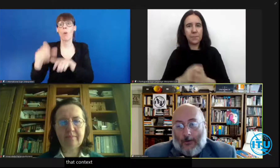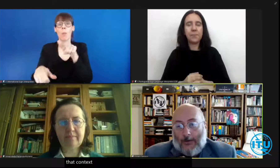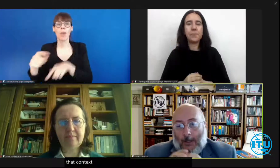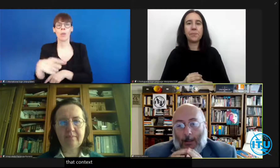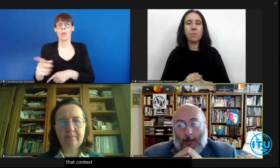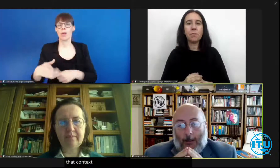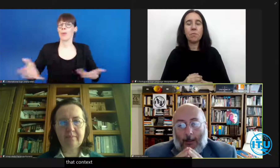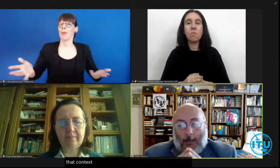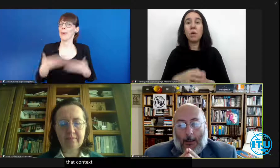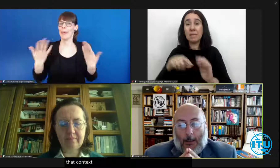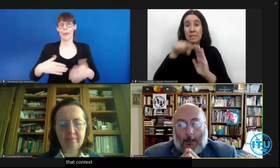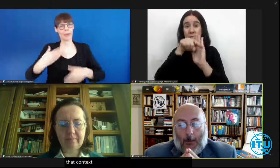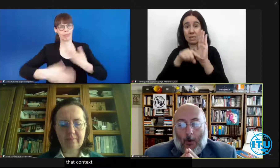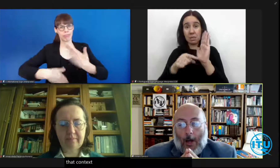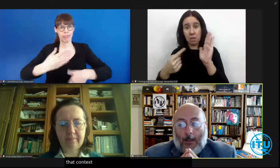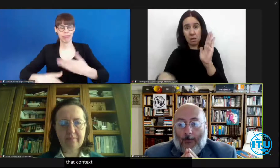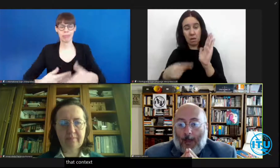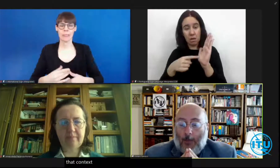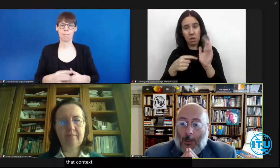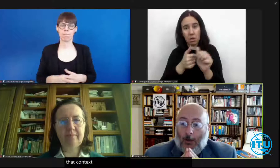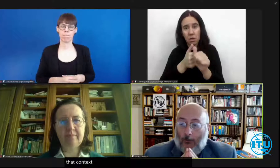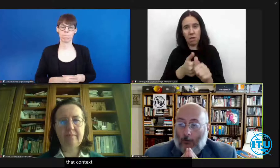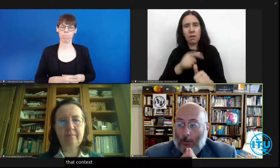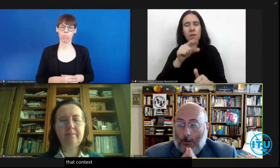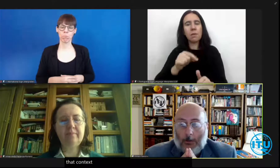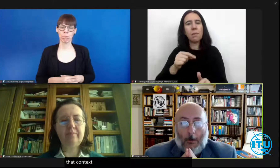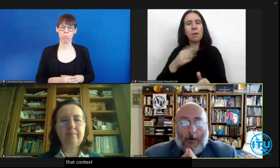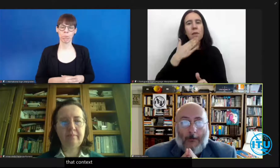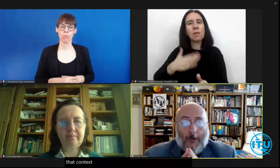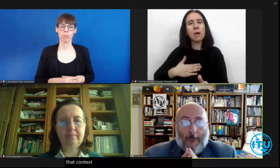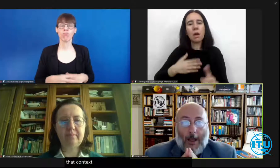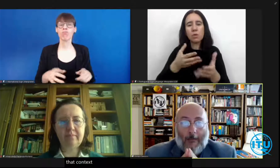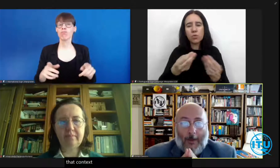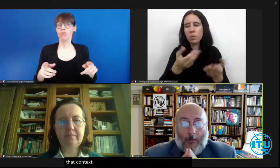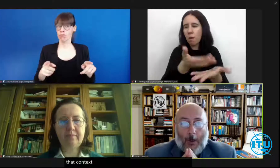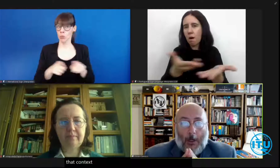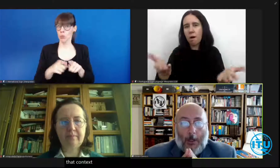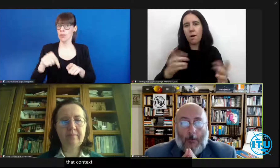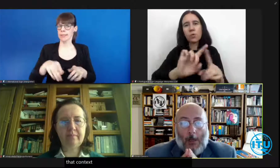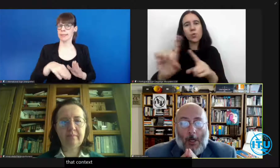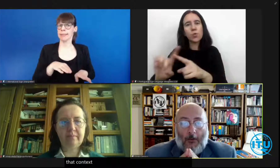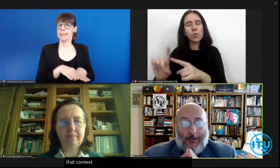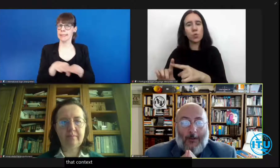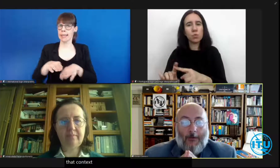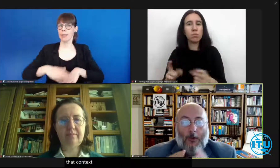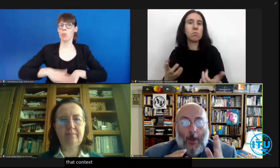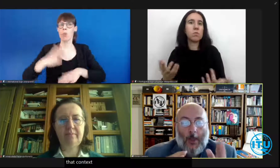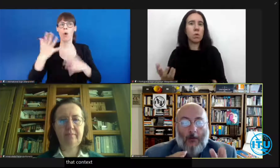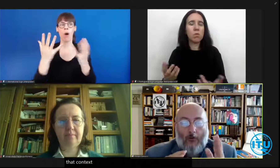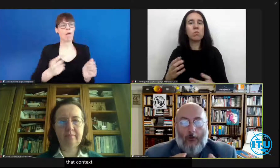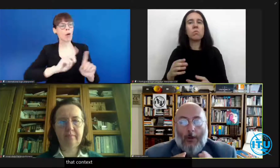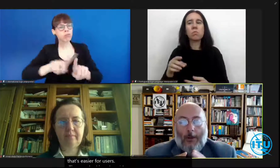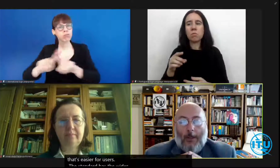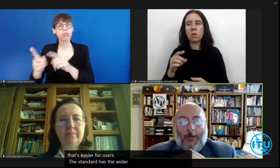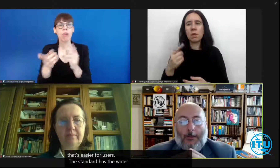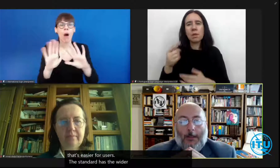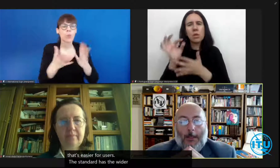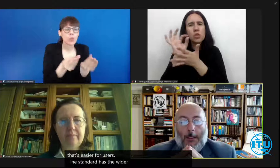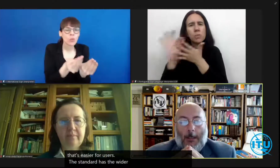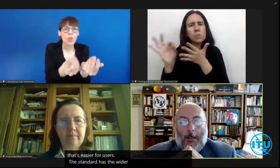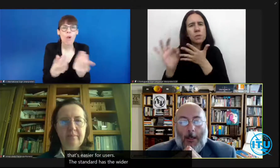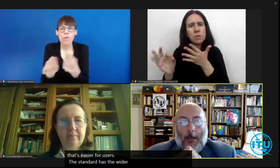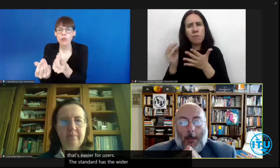Standards also facilitated the wider availability of solutions. So instead of having specific ways of doing